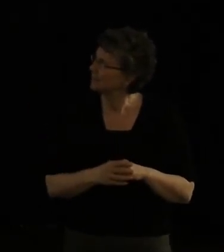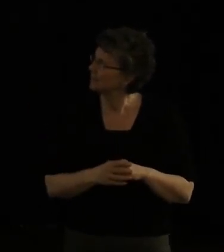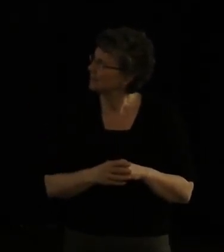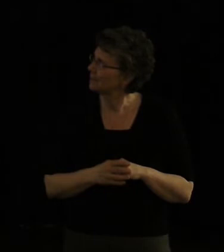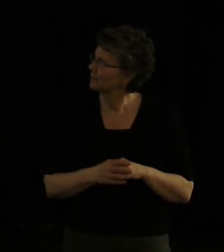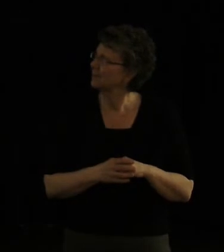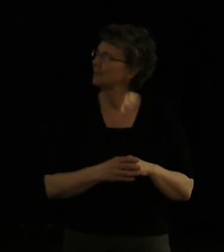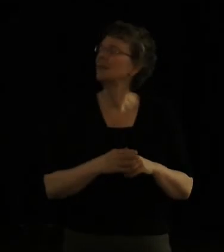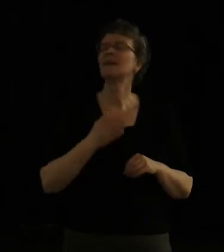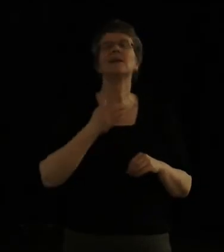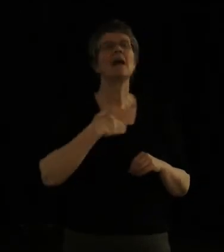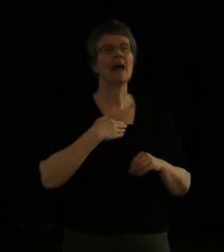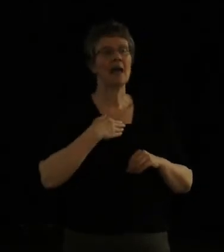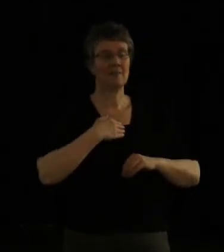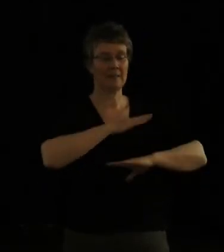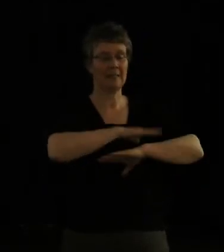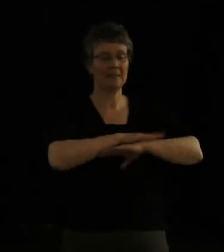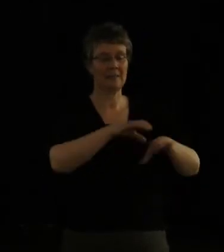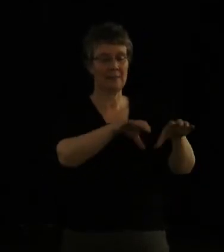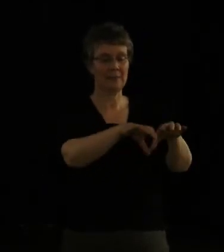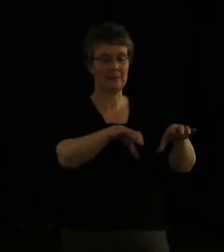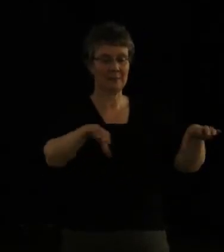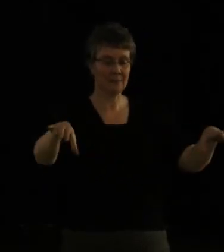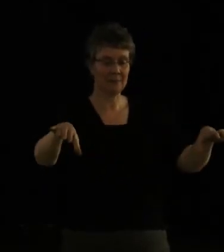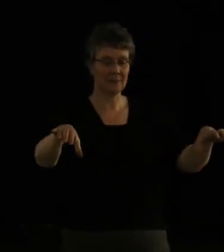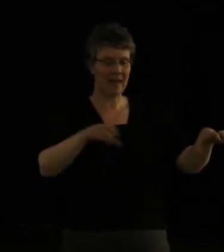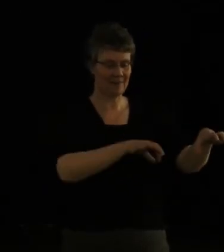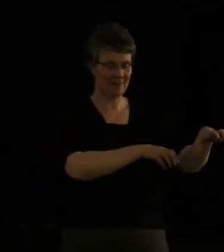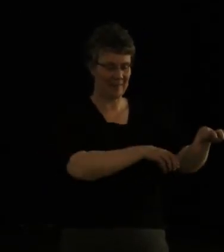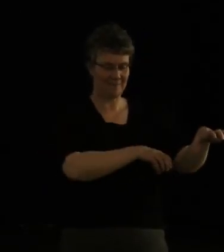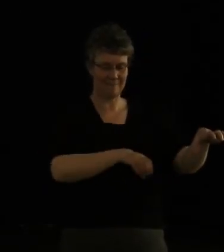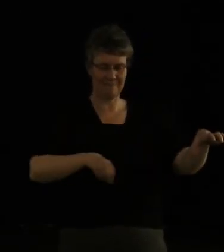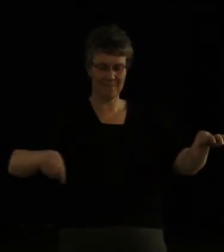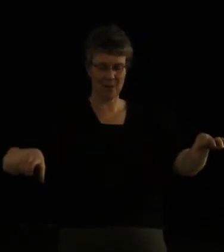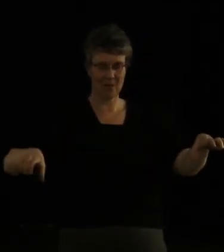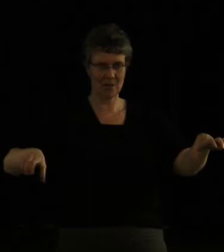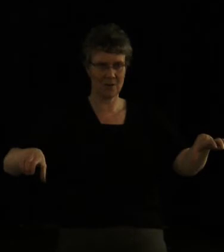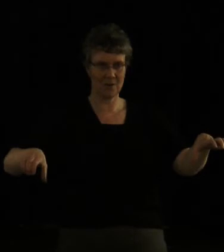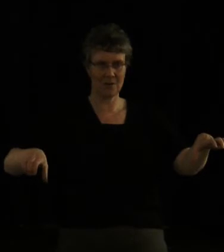in wheelchairs like to be able to wash their hands and dry their hands before they touch the wheels of their wheelchair again. So this is